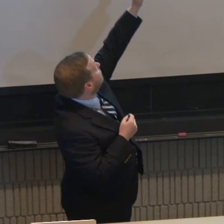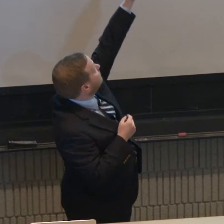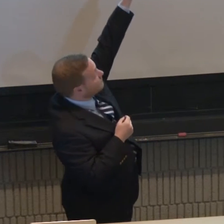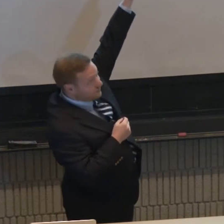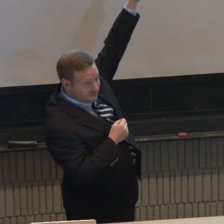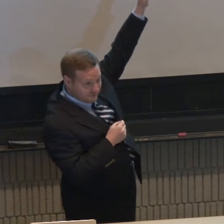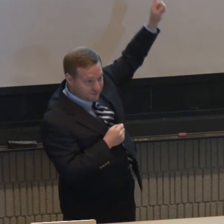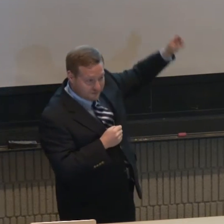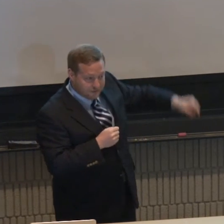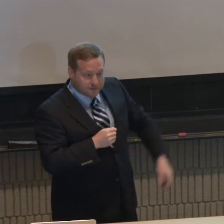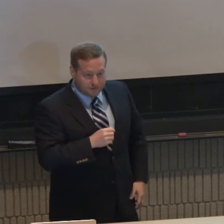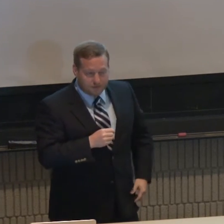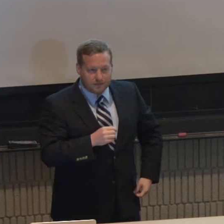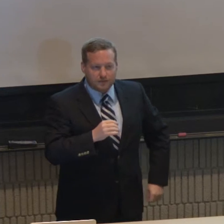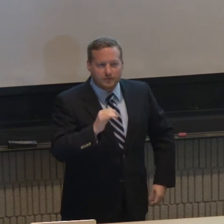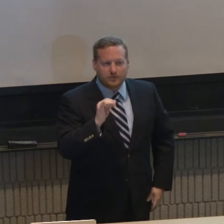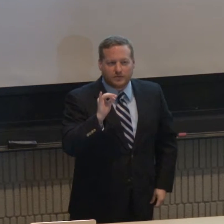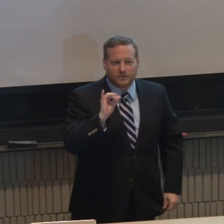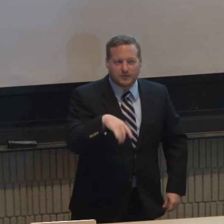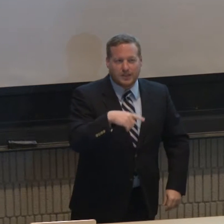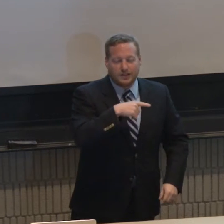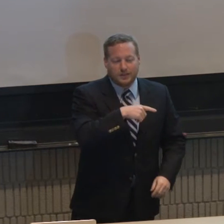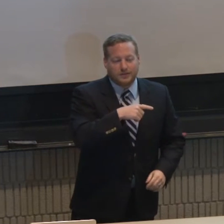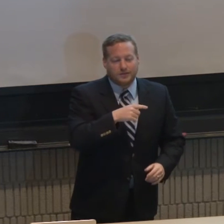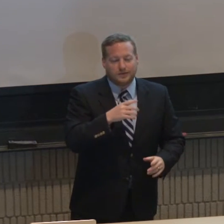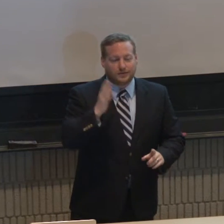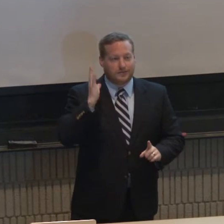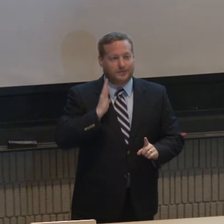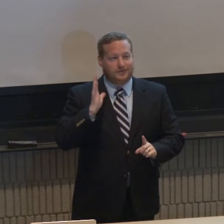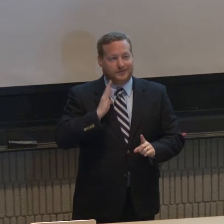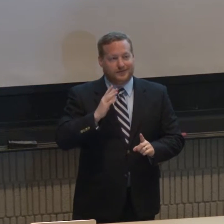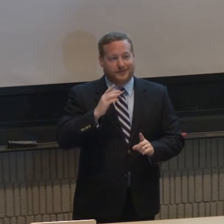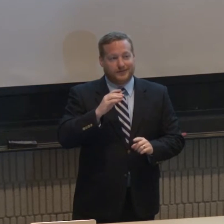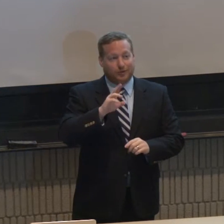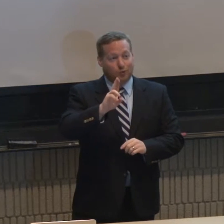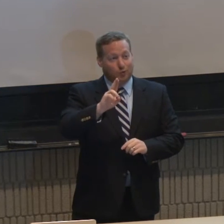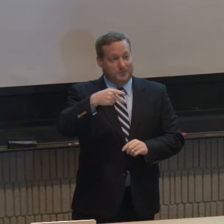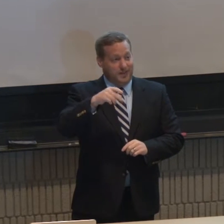You also notice the Oberkoter Foundation here.